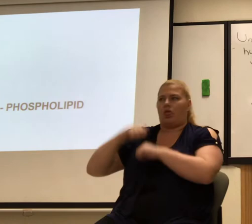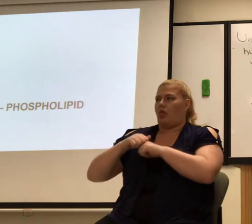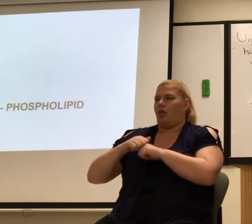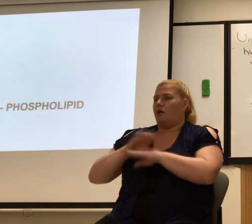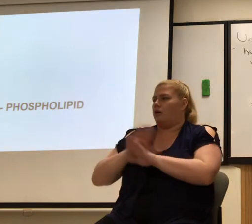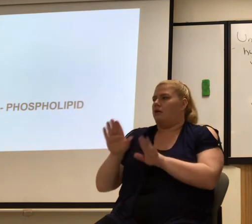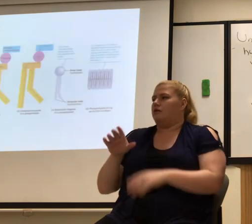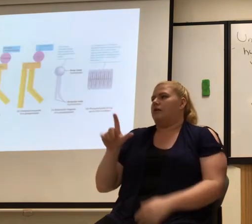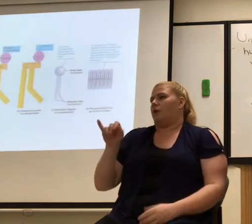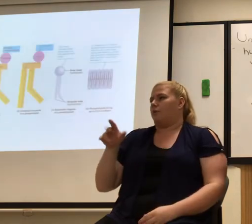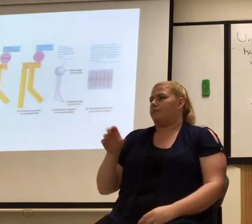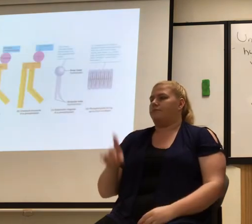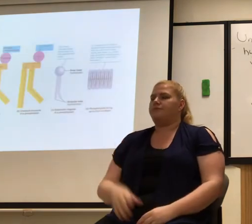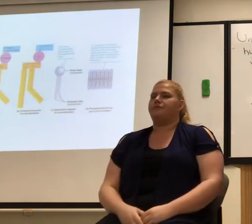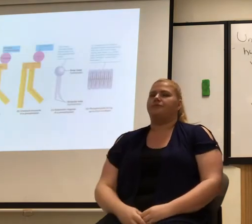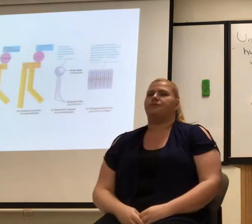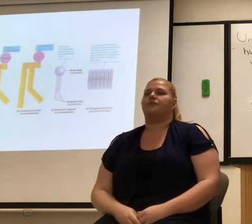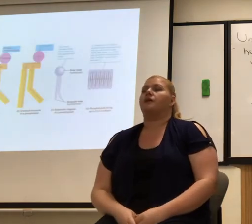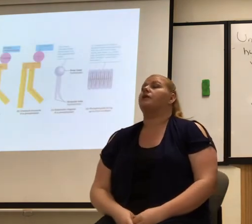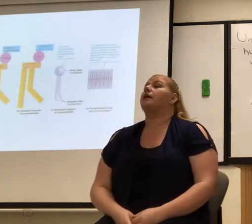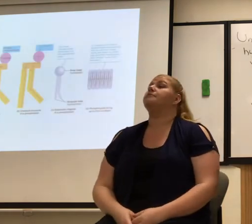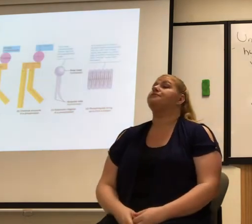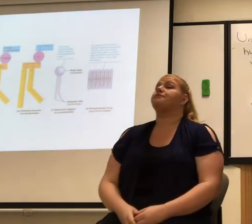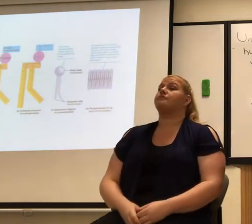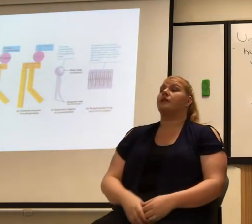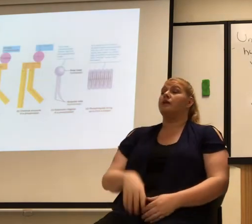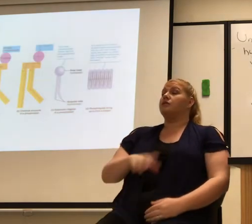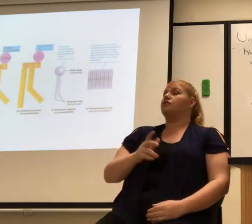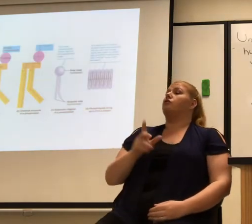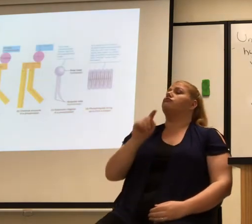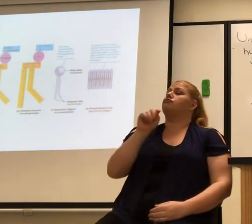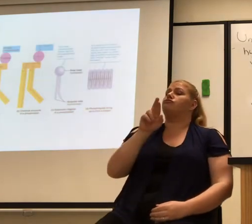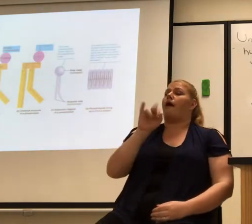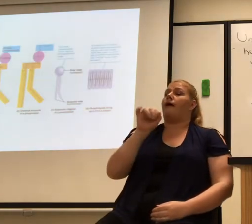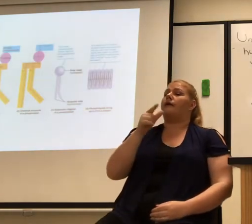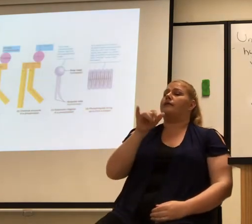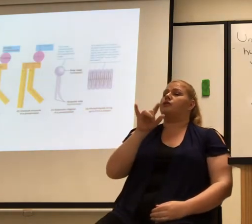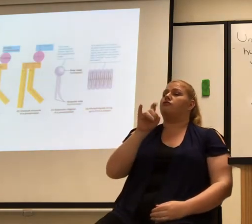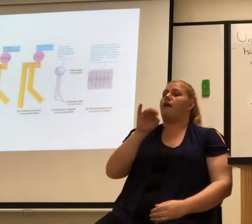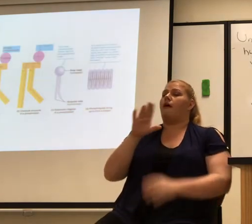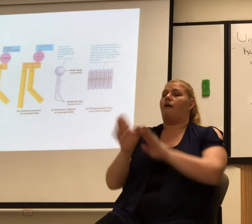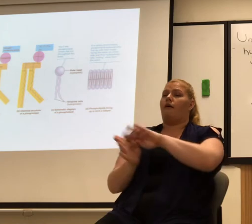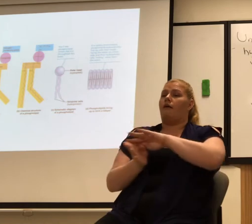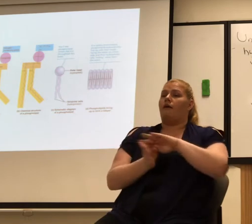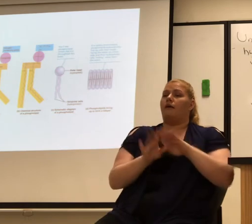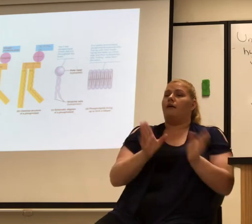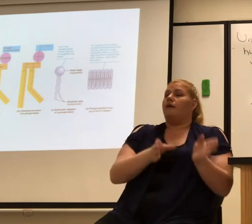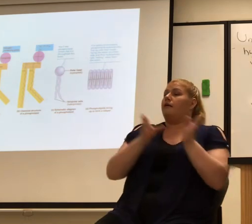Phospholipid. Okay, let's look at the picture of that. Moving on from triglyceride to phospholipid.